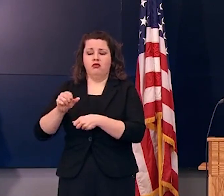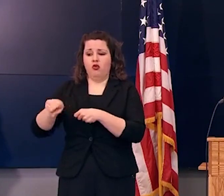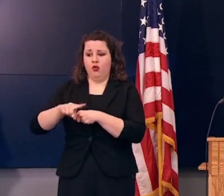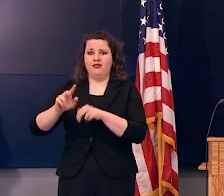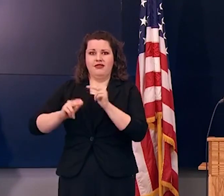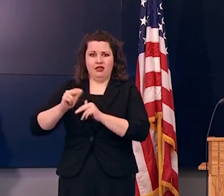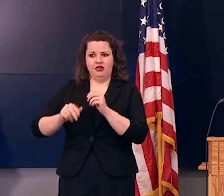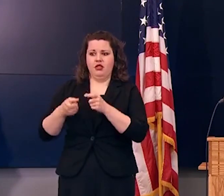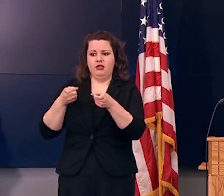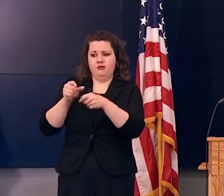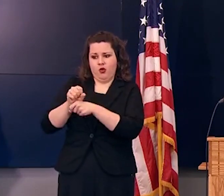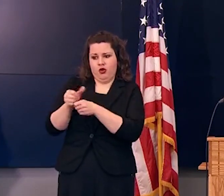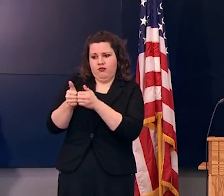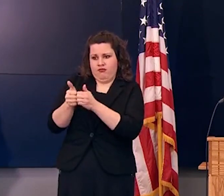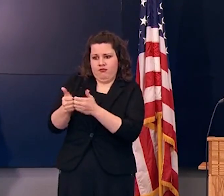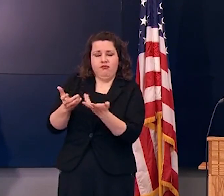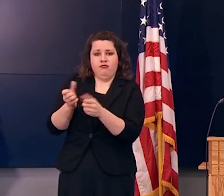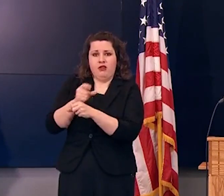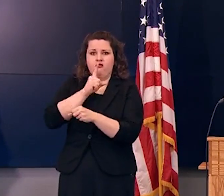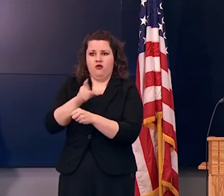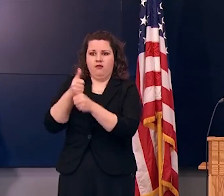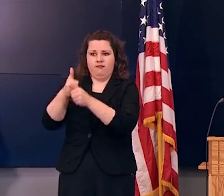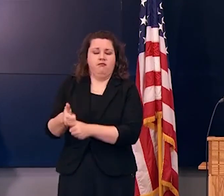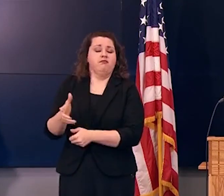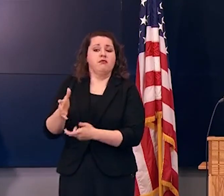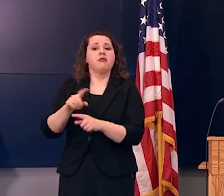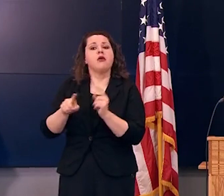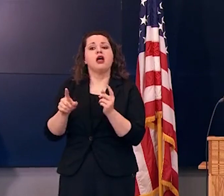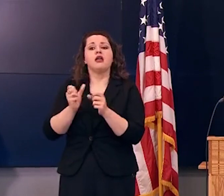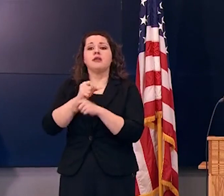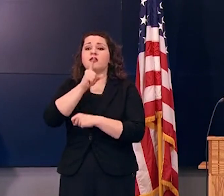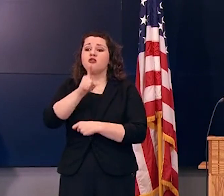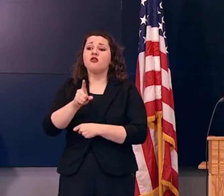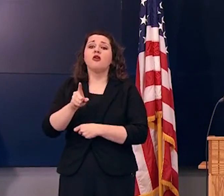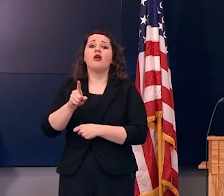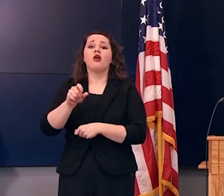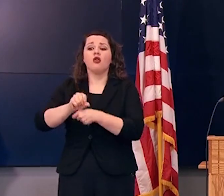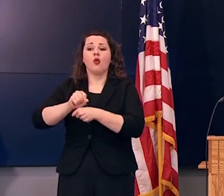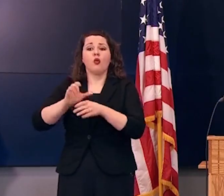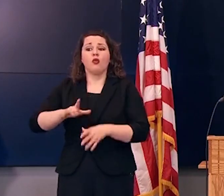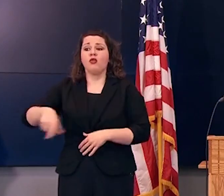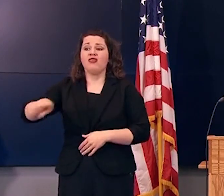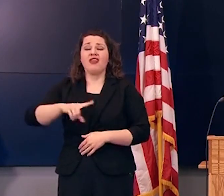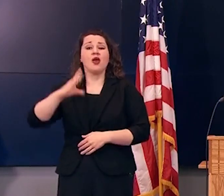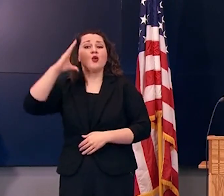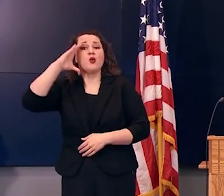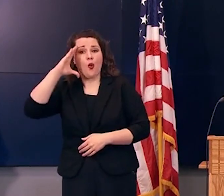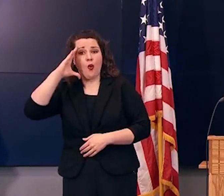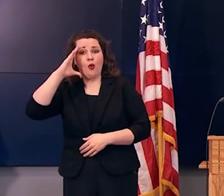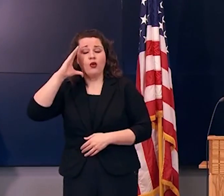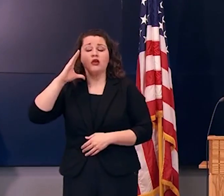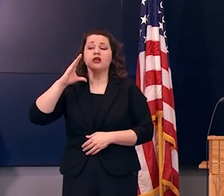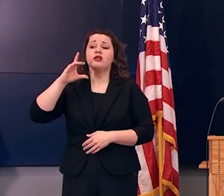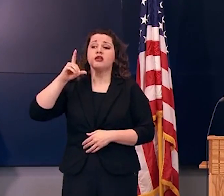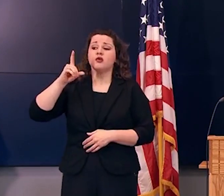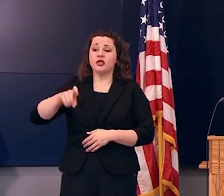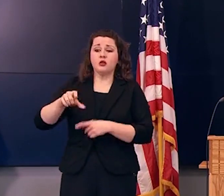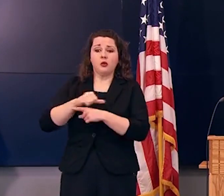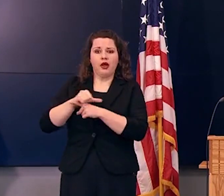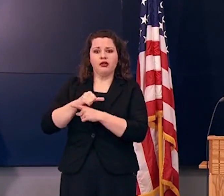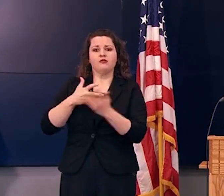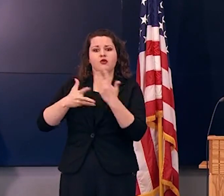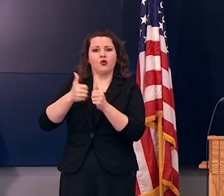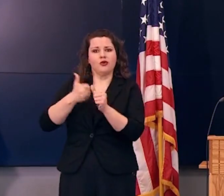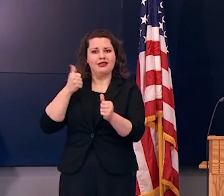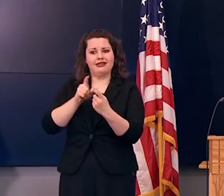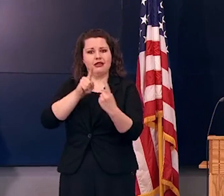make sure that they're doing everything that they can. But it's also about making sure that the workforce knows that you need to practice social